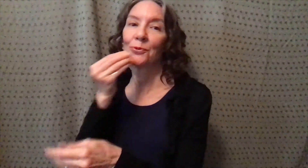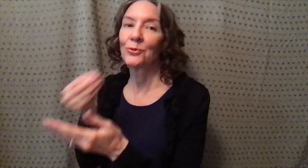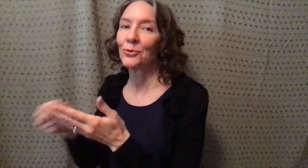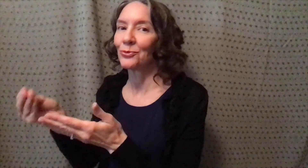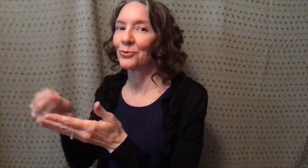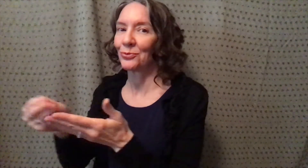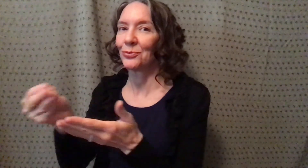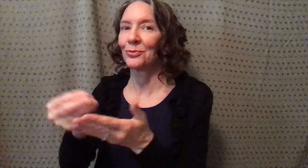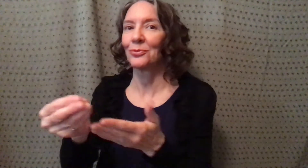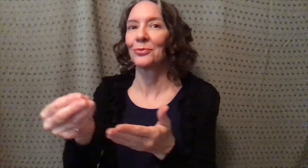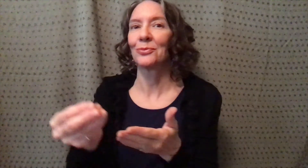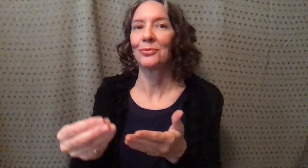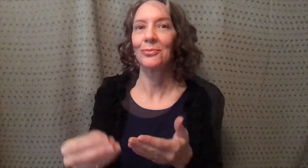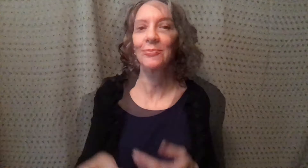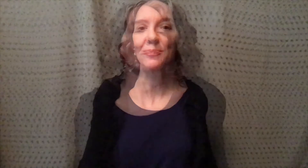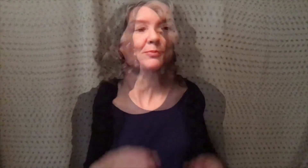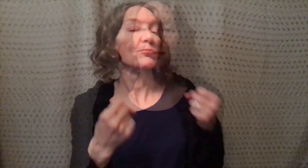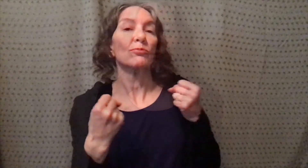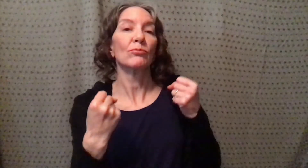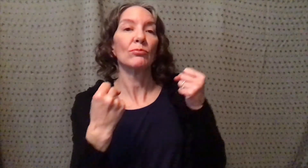I will go food shopping.